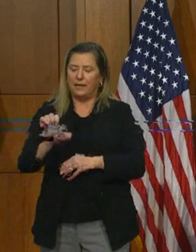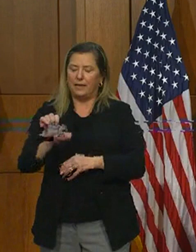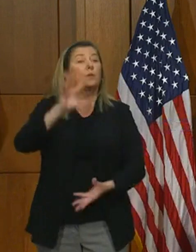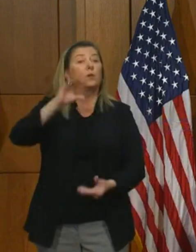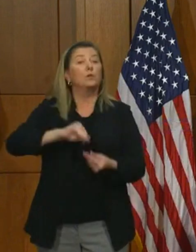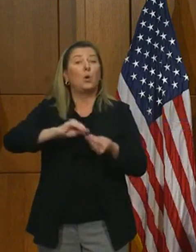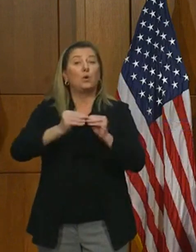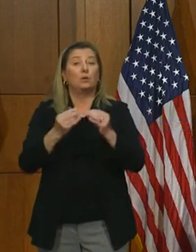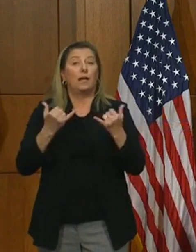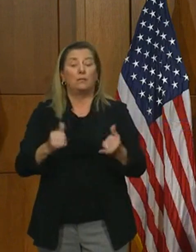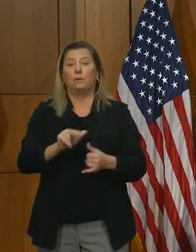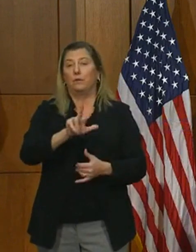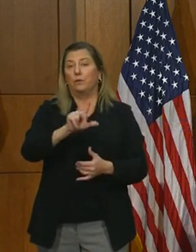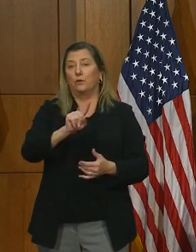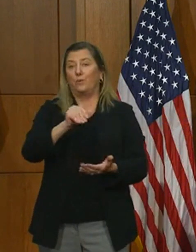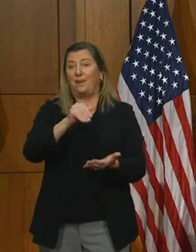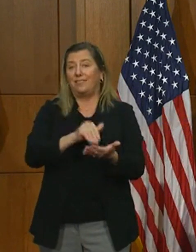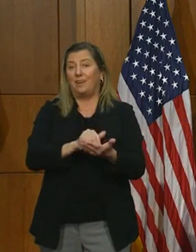cases now number